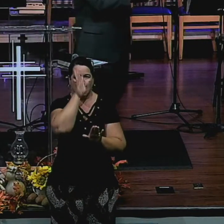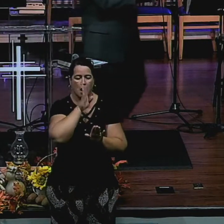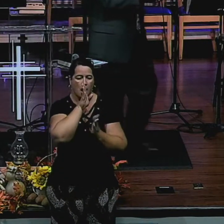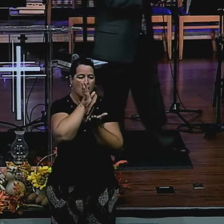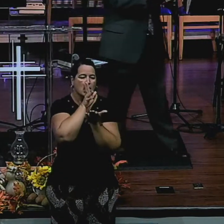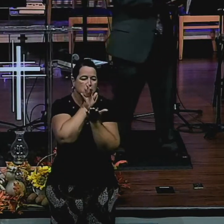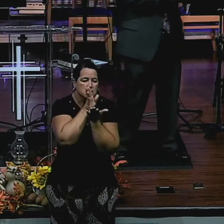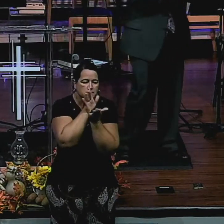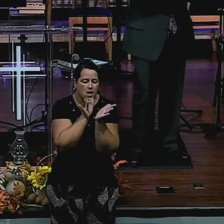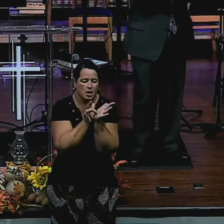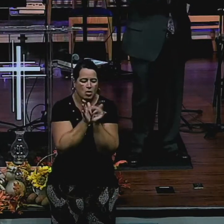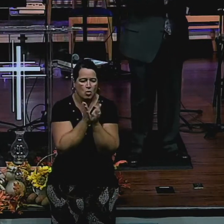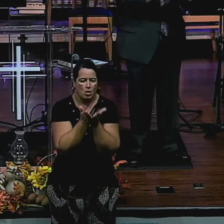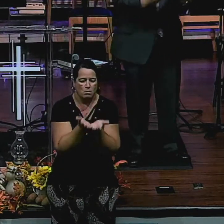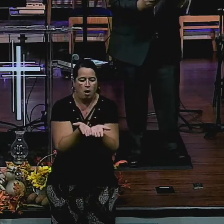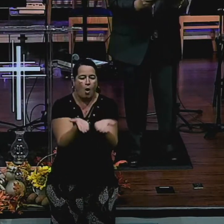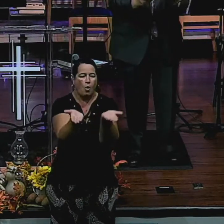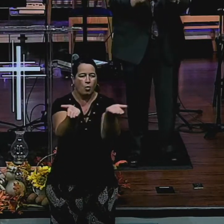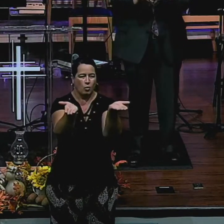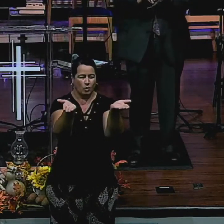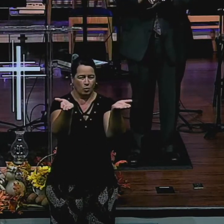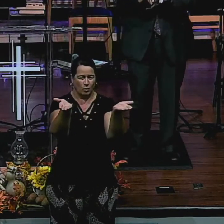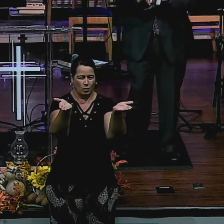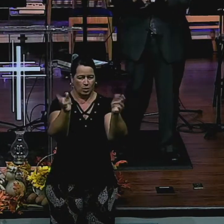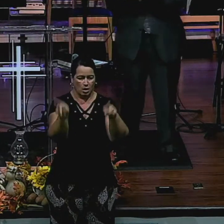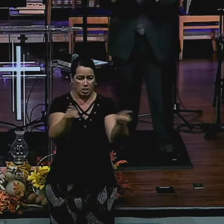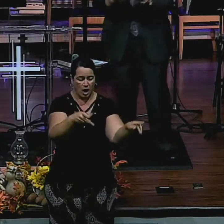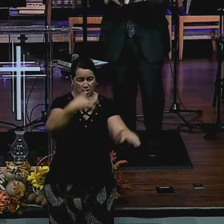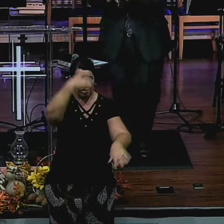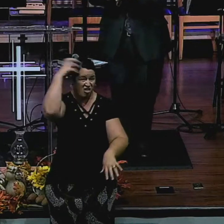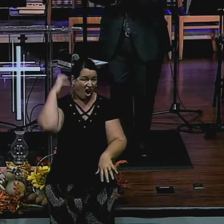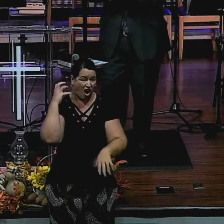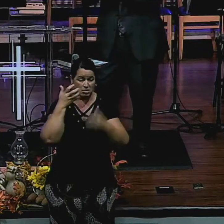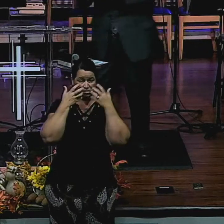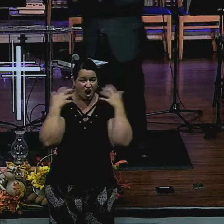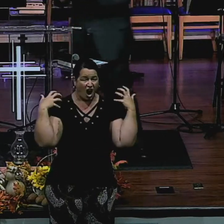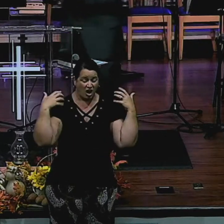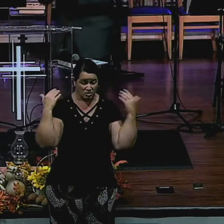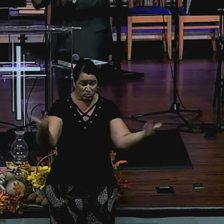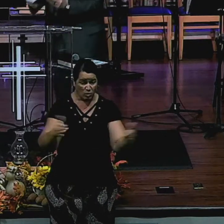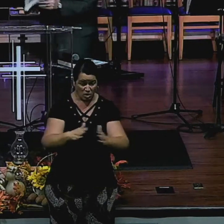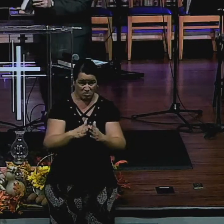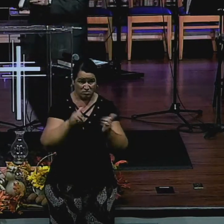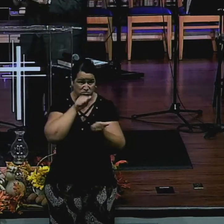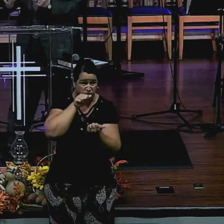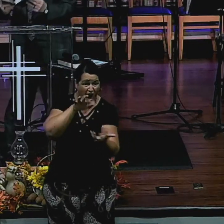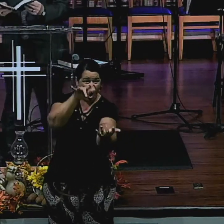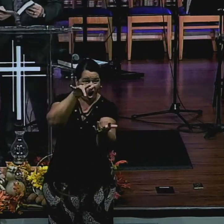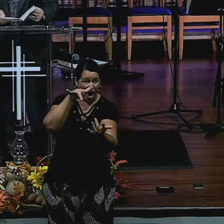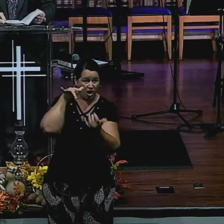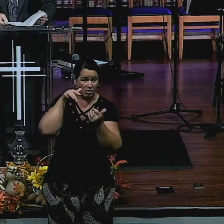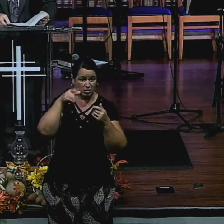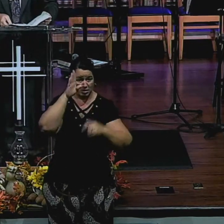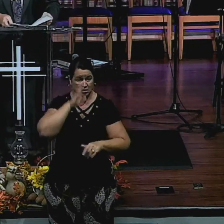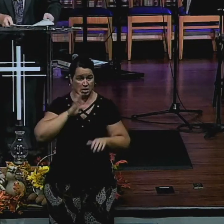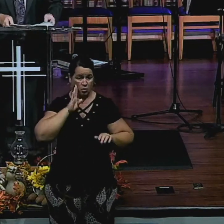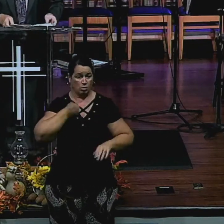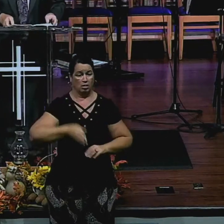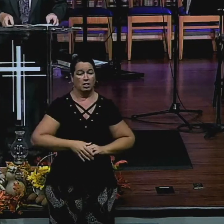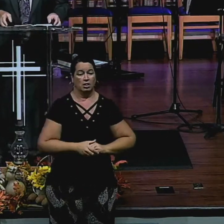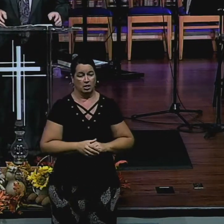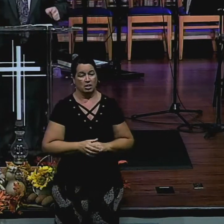word he's a lion. He's a tiger. Open up. Let God roar. He will roar.